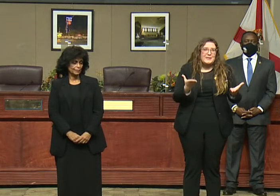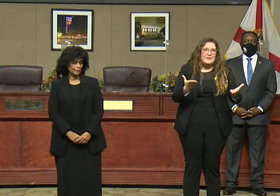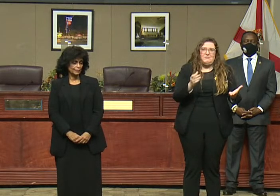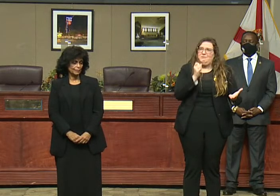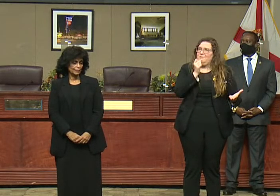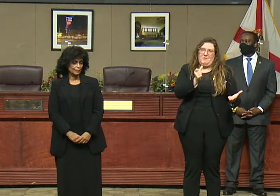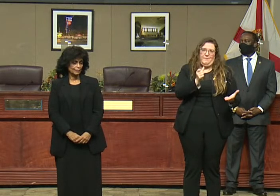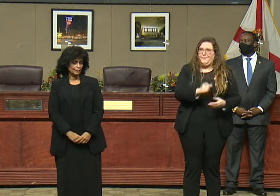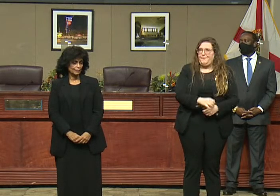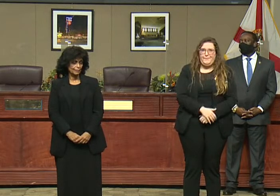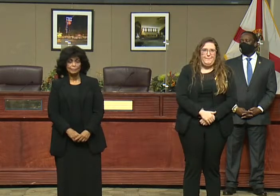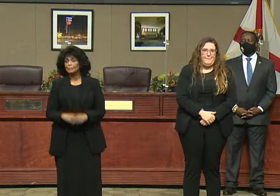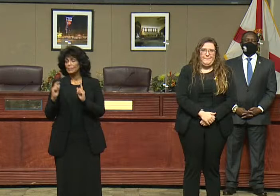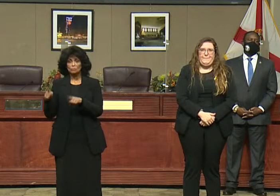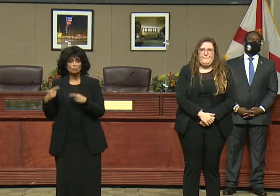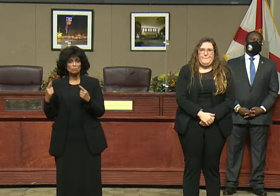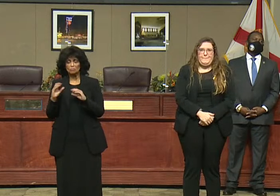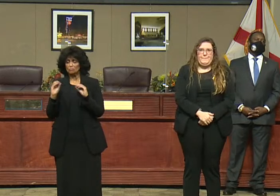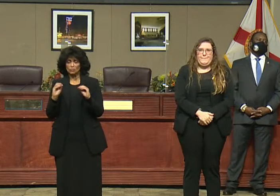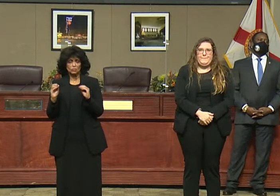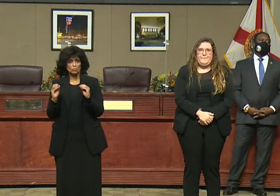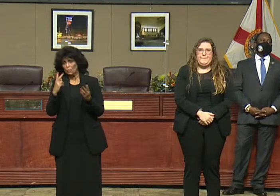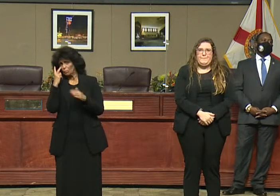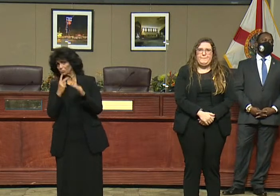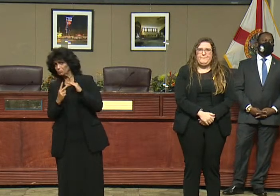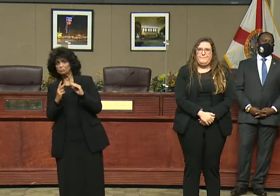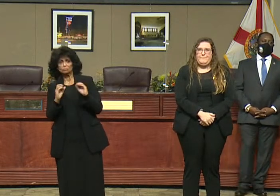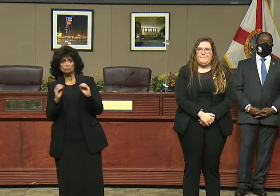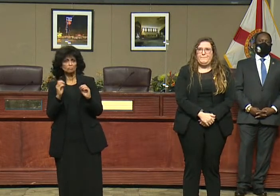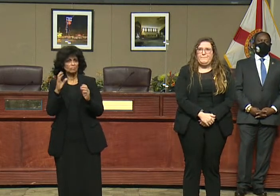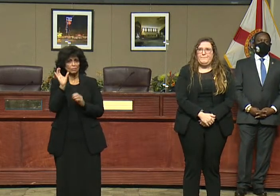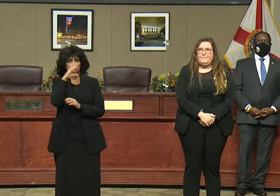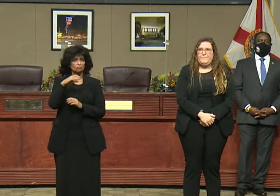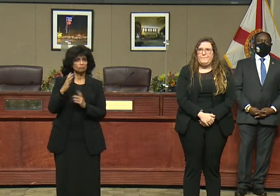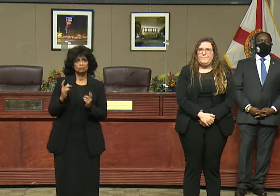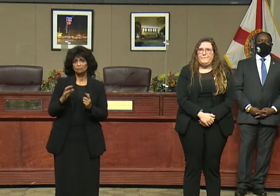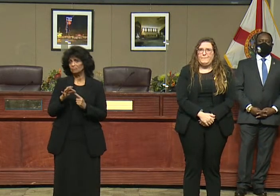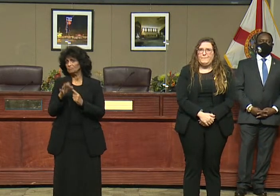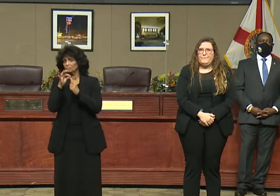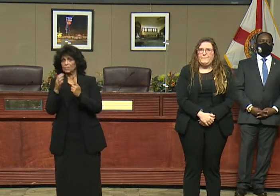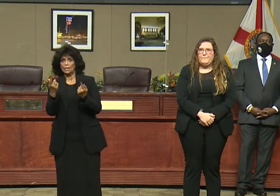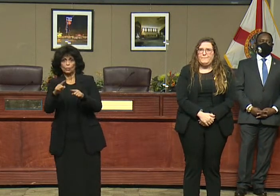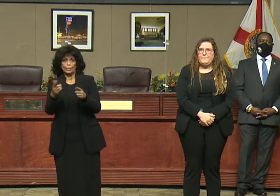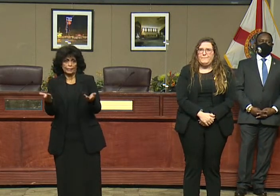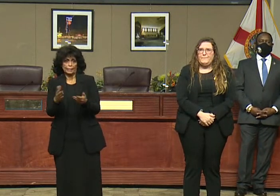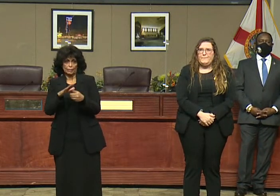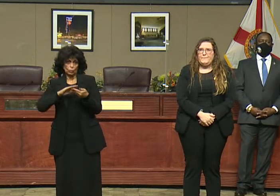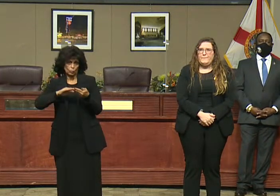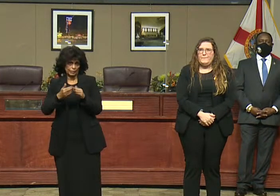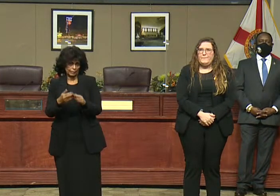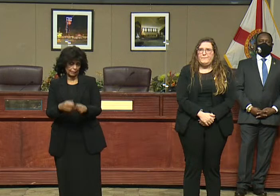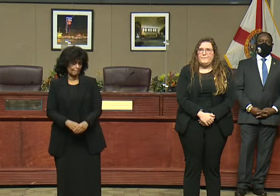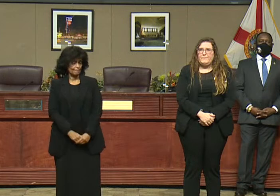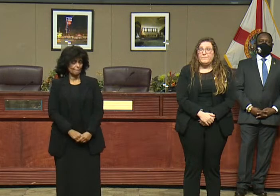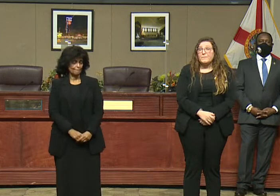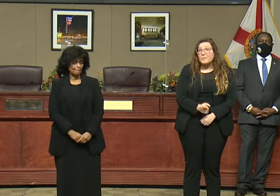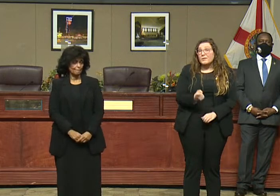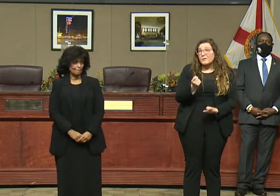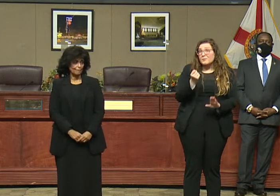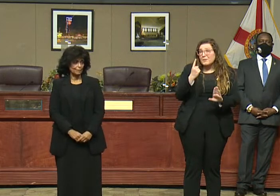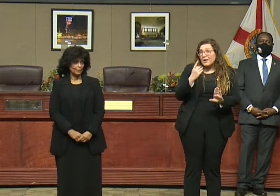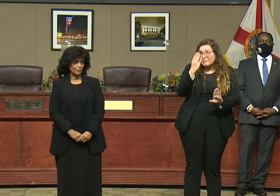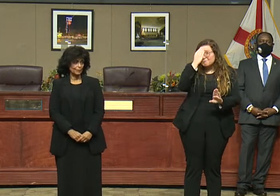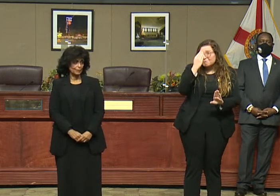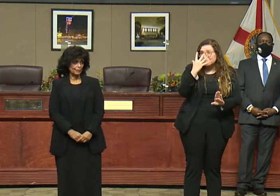No hay indicio de que haya alguna actividad extraordinaria que vaya a suceder en nuestra comunidad. But I want to assure our citizens that we